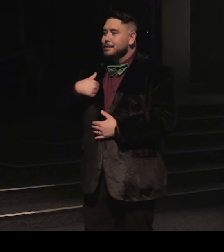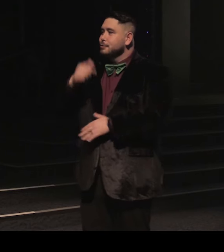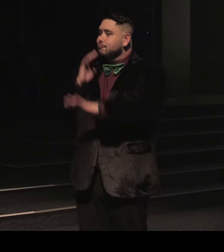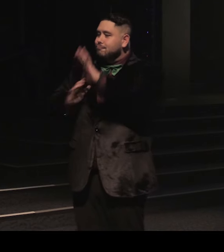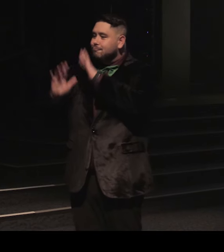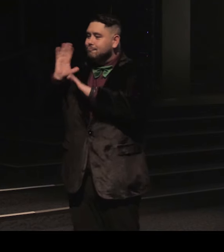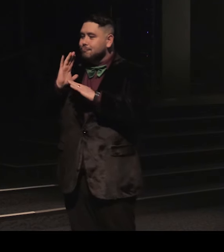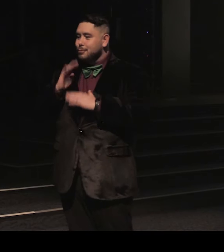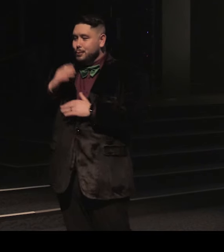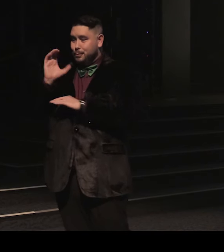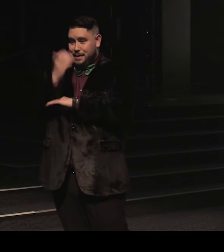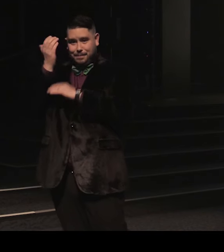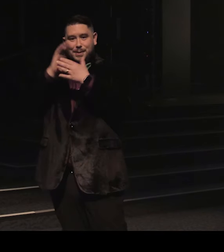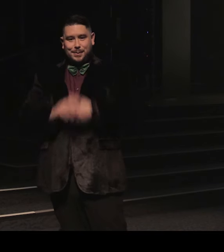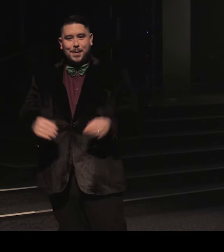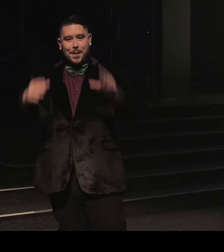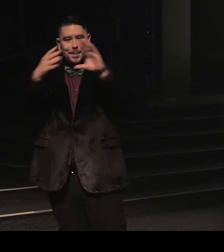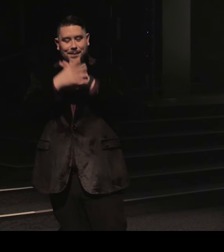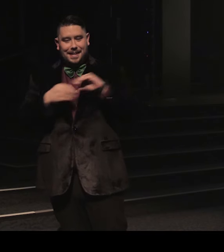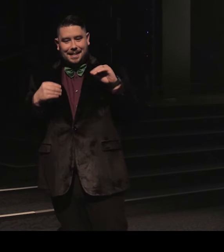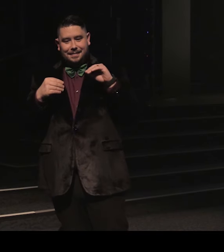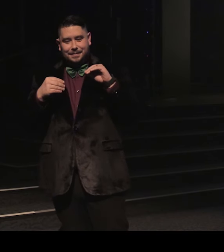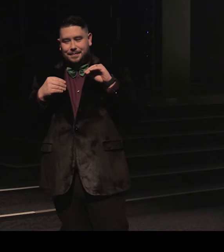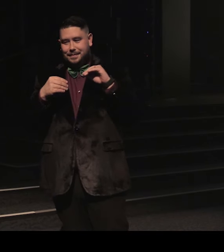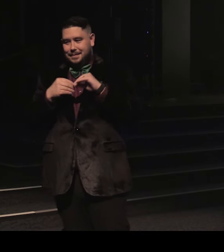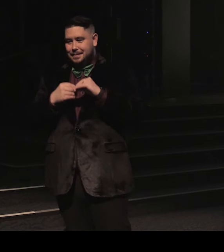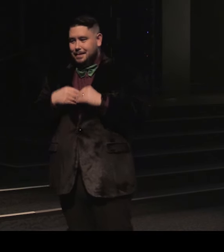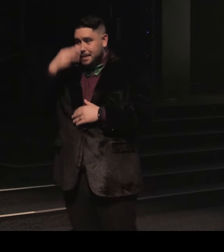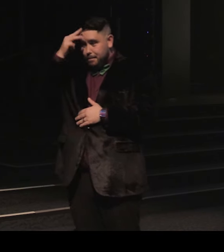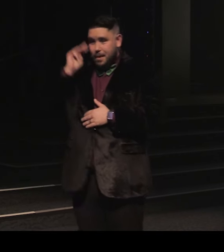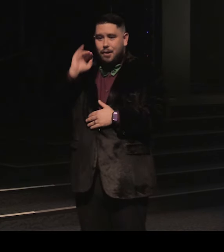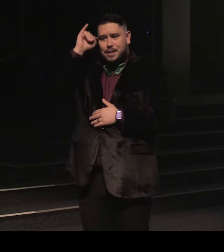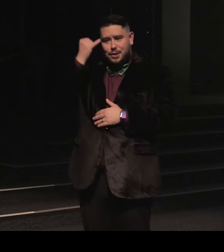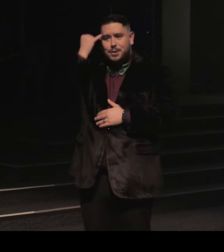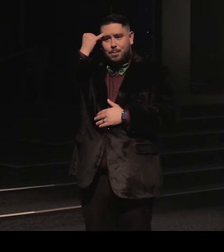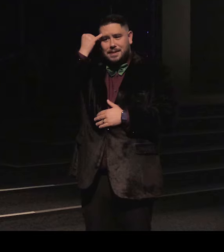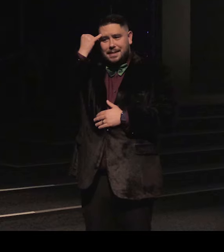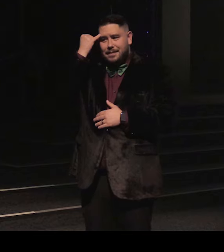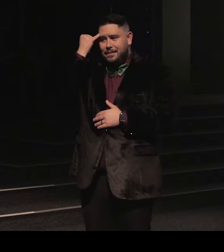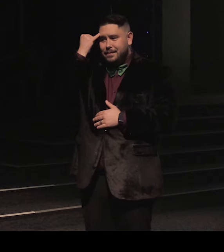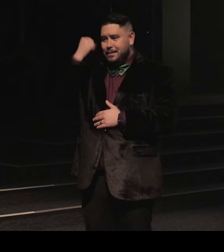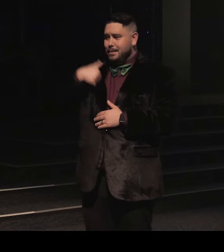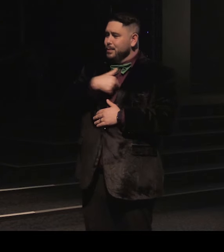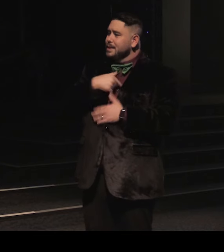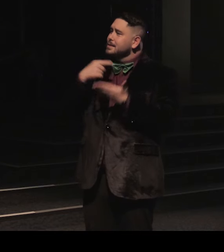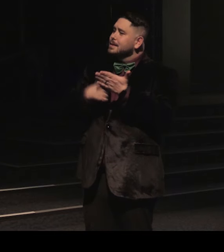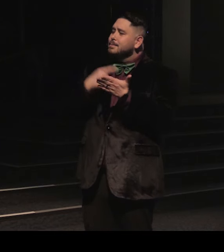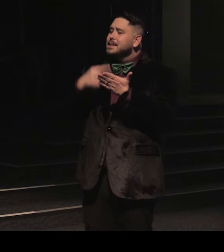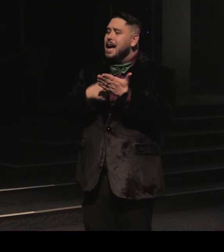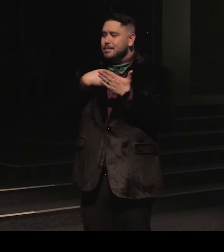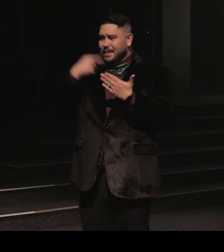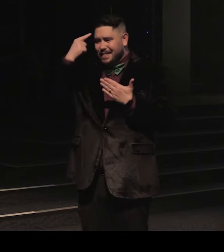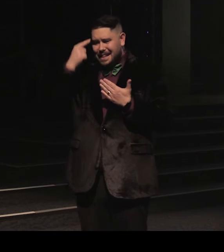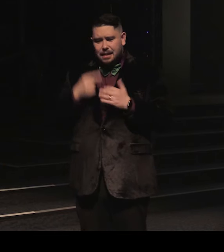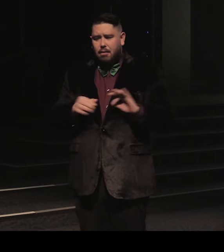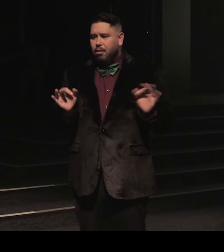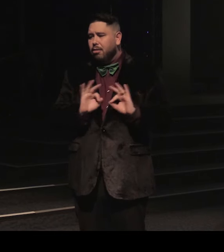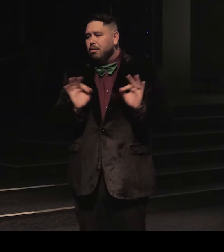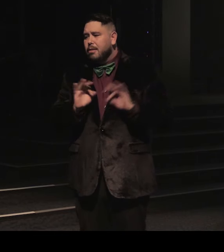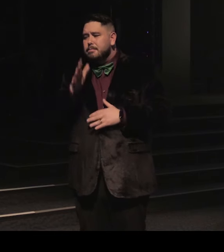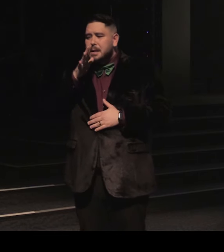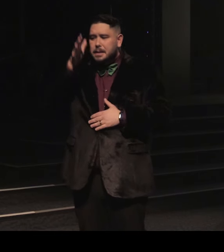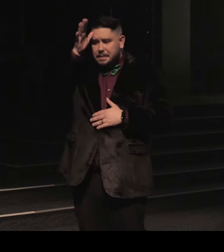story is Mary and Joseph, and just kind of how I think I take for granted the plight of parents in this season